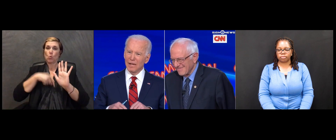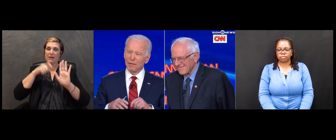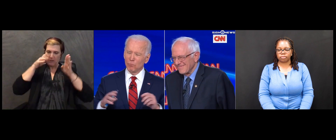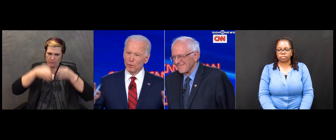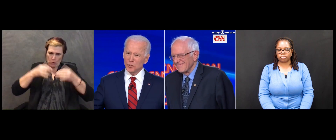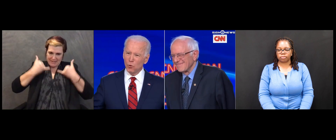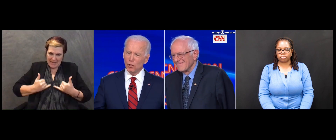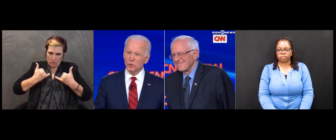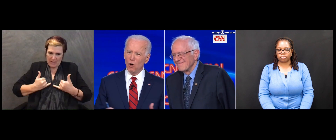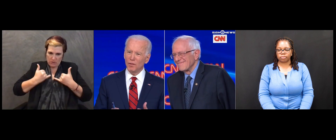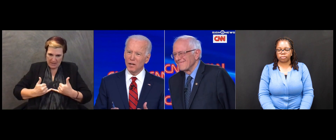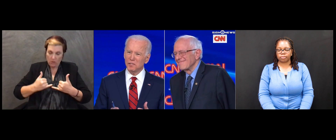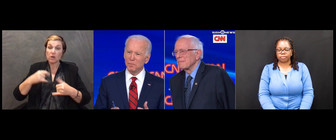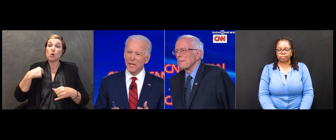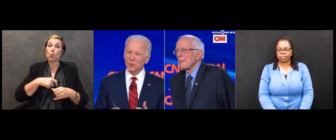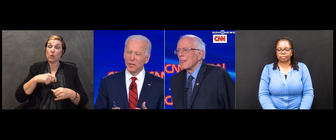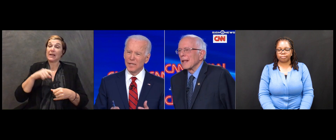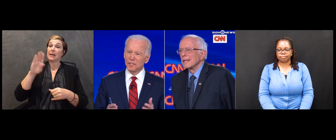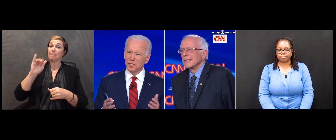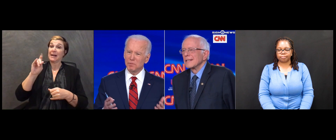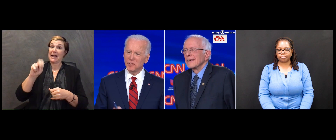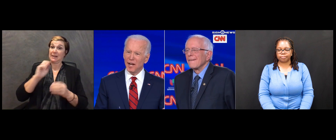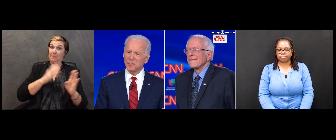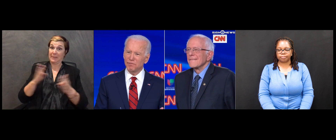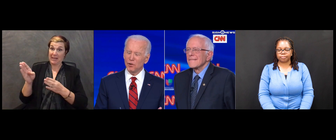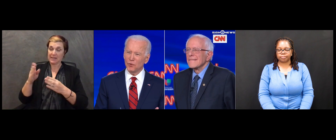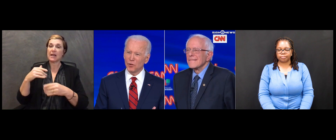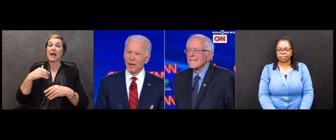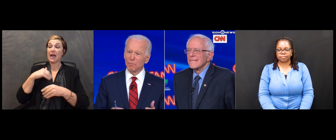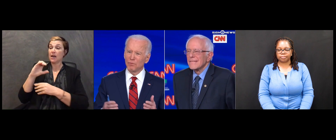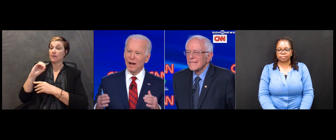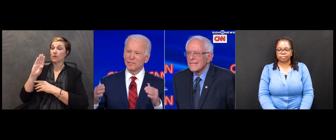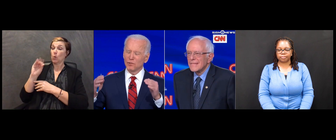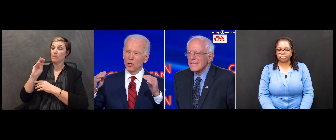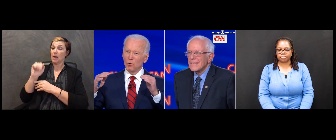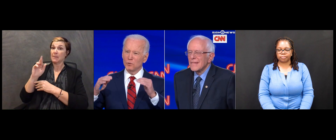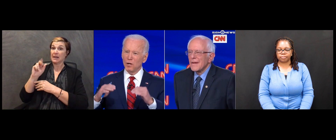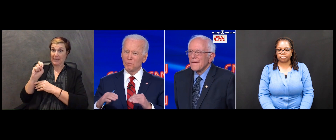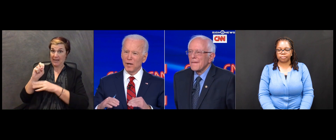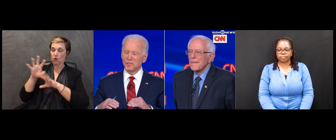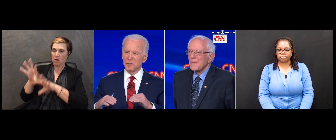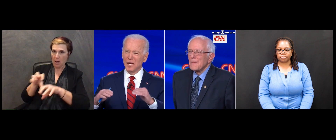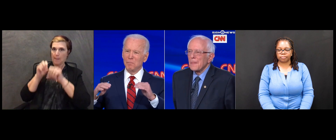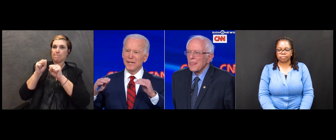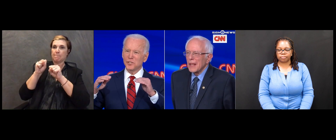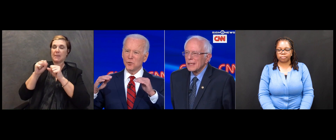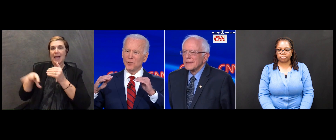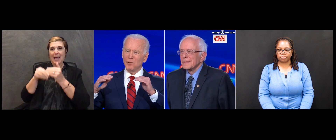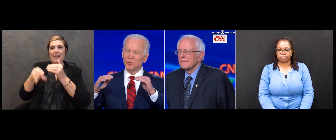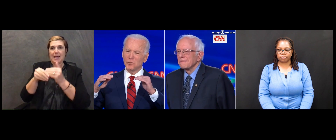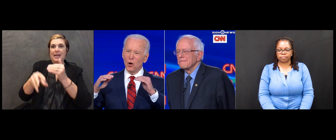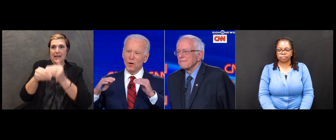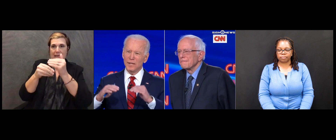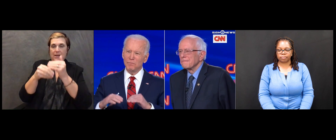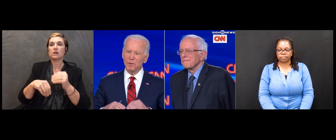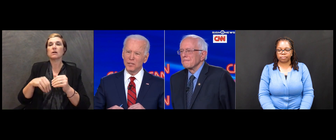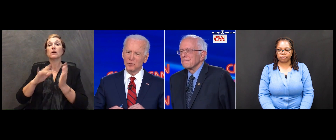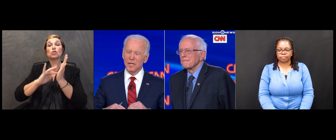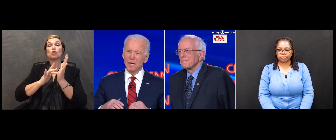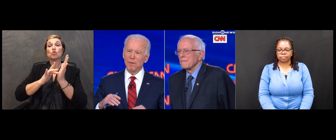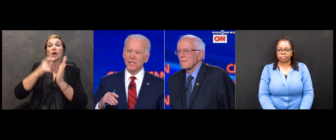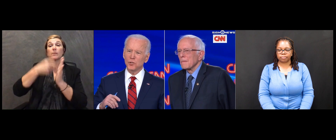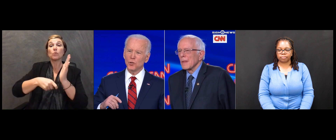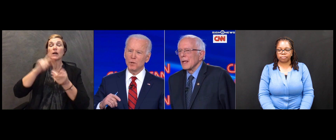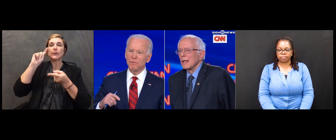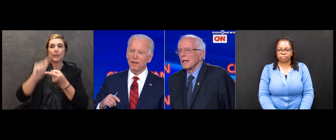Obamacare, restores all the cuts made to it, subsidizes further, provides for lower drug prices, make sure that there's no hidden